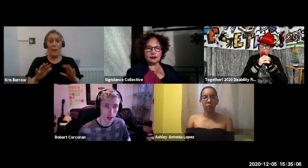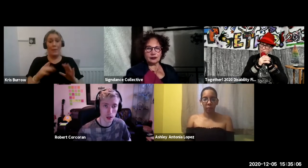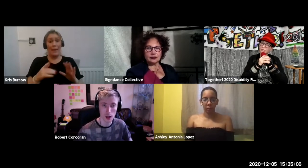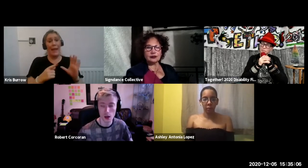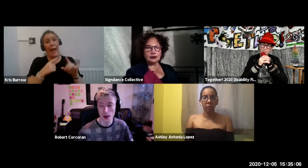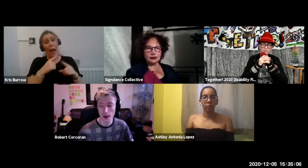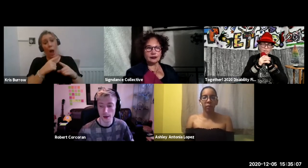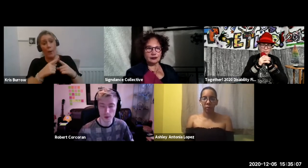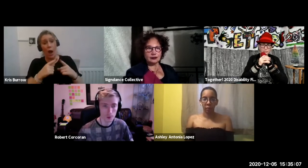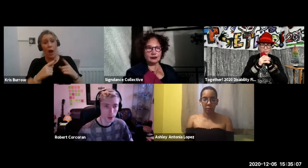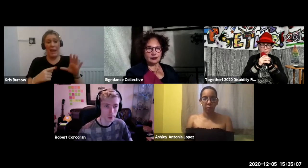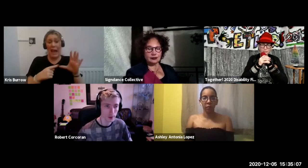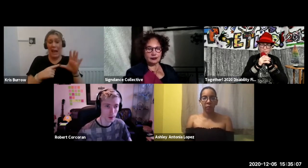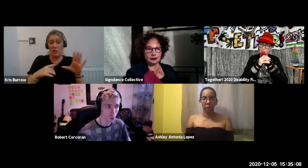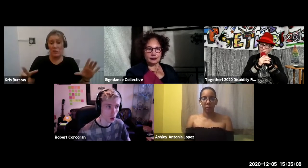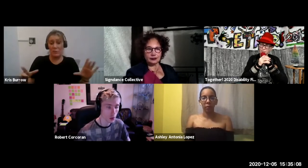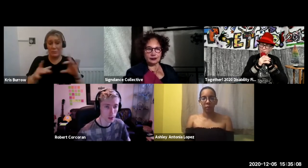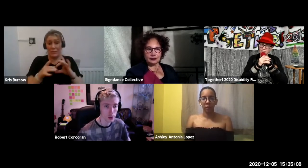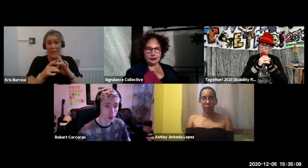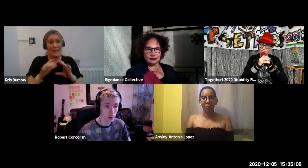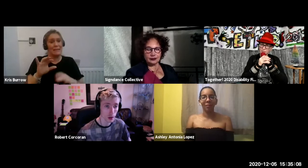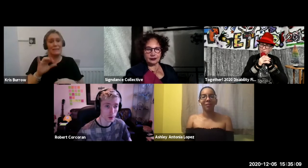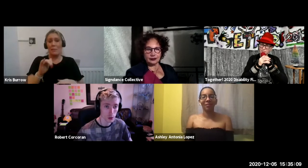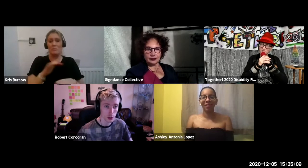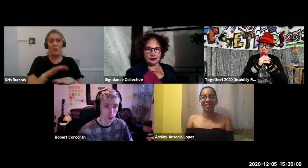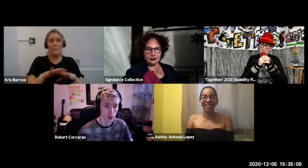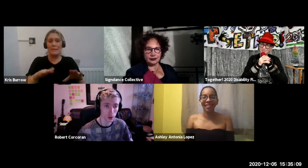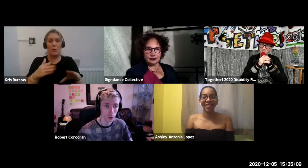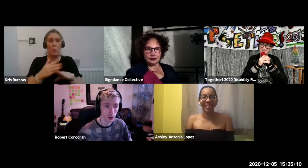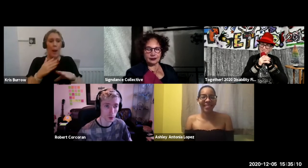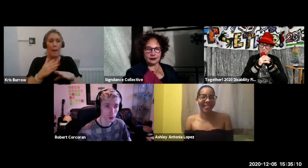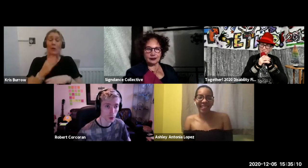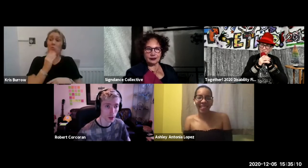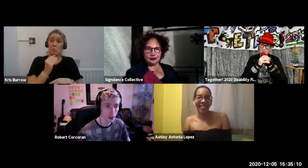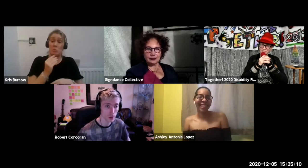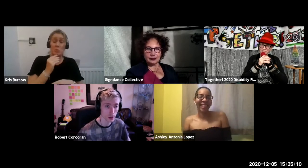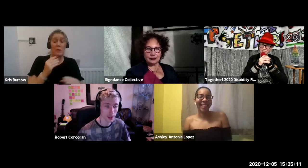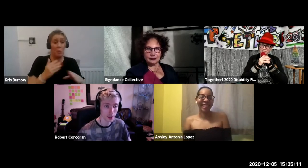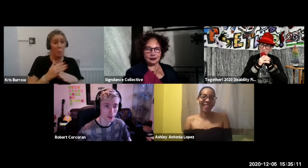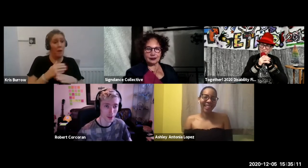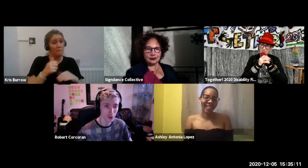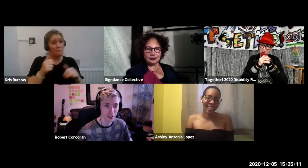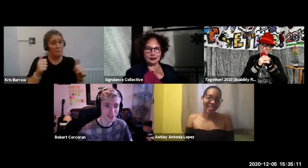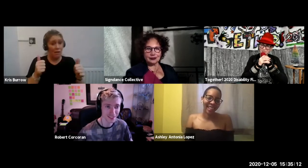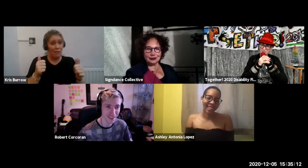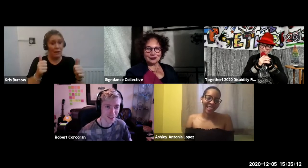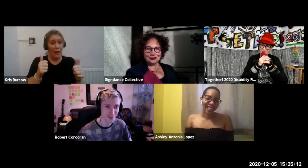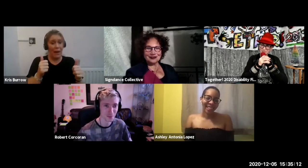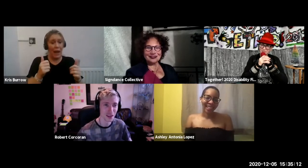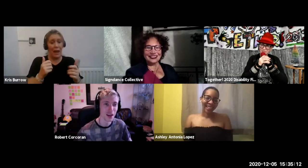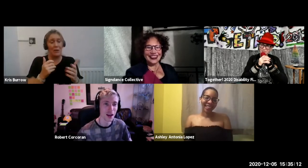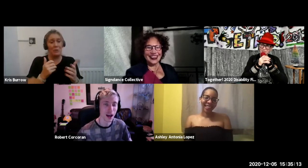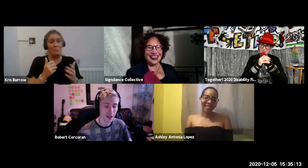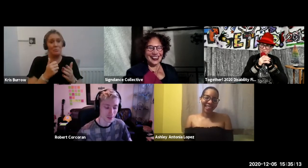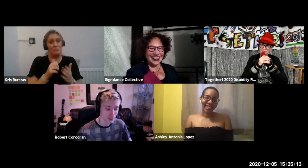try it. Sometimes this doesn't work, but usually it does. Usually we're okay at getting that right.